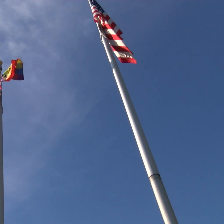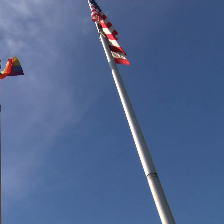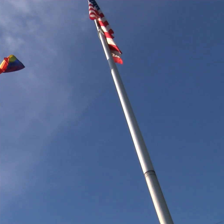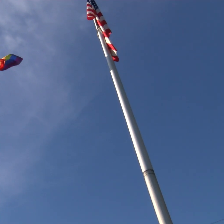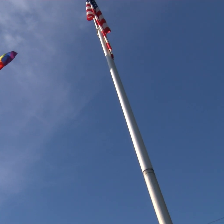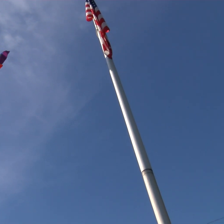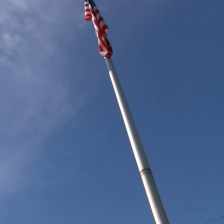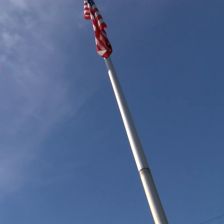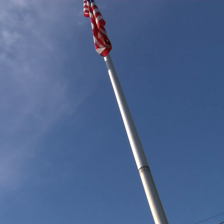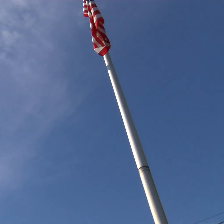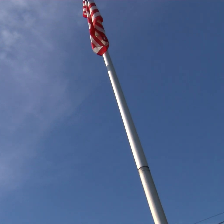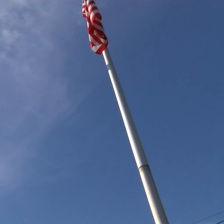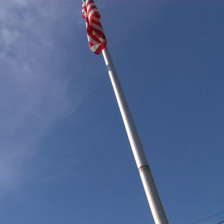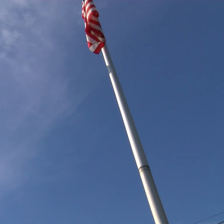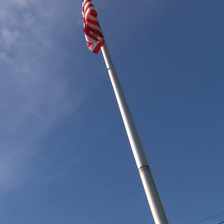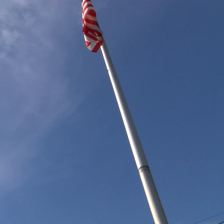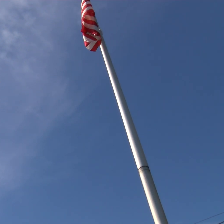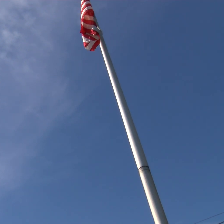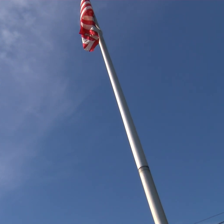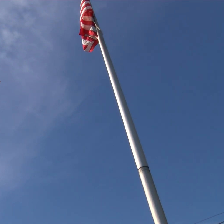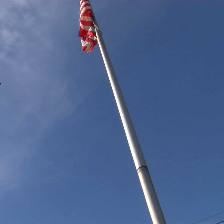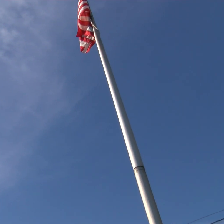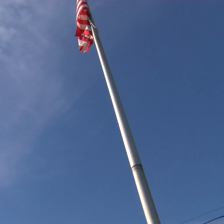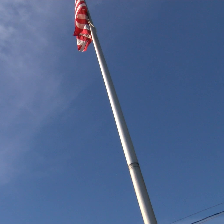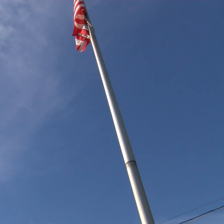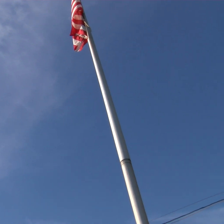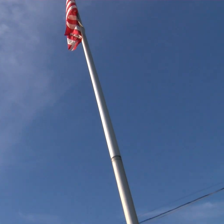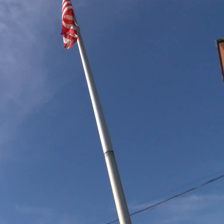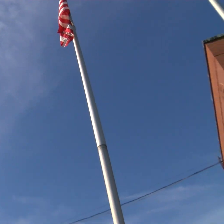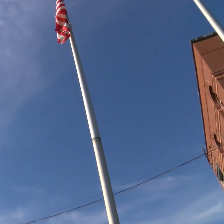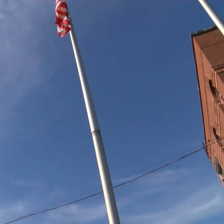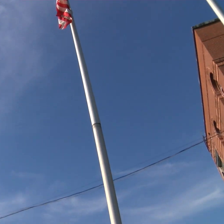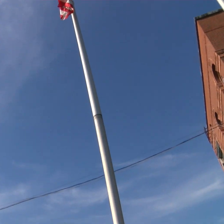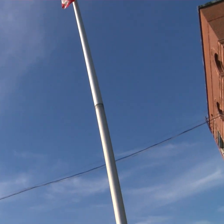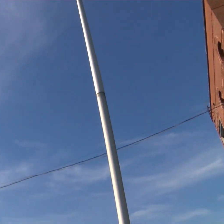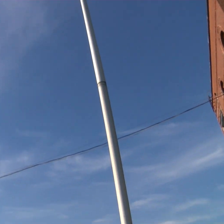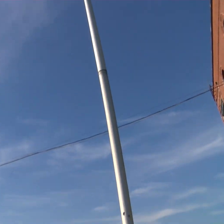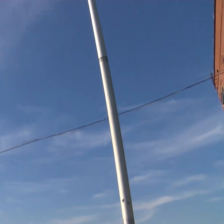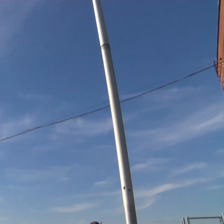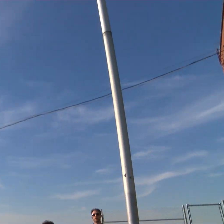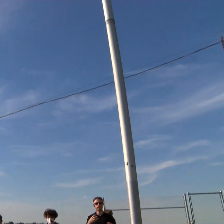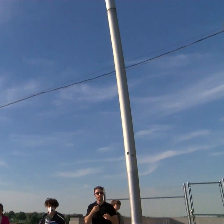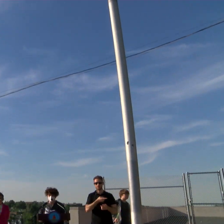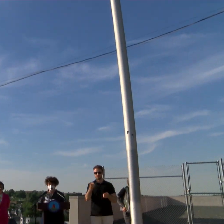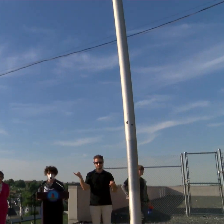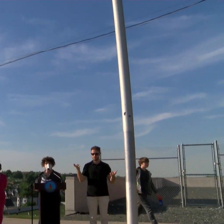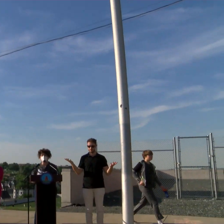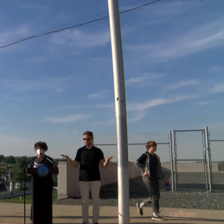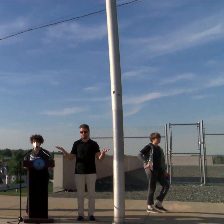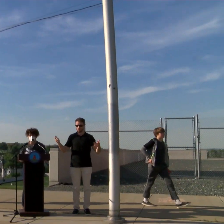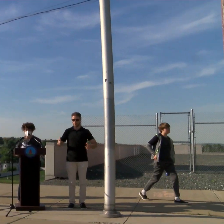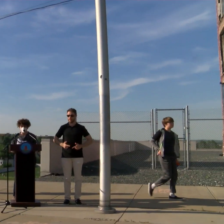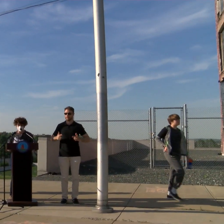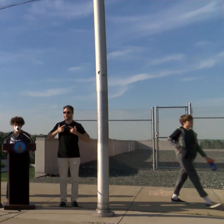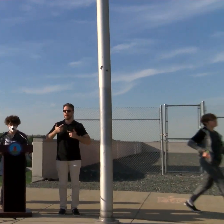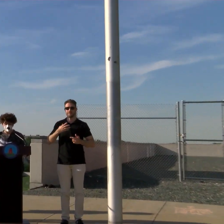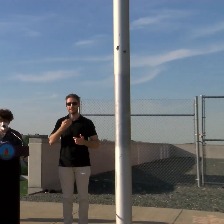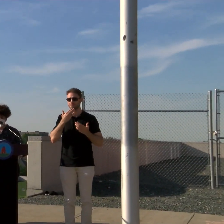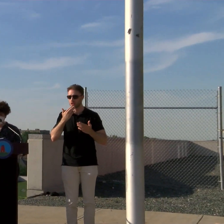Thank you all so much for joining us today. We are really grateful for your presence and for your existence